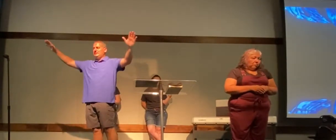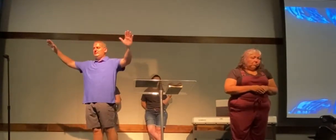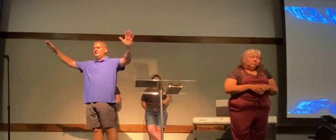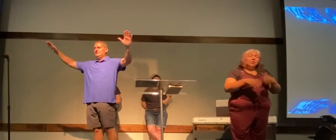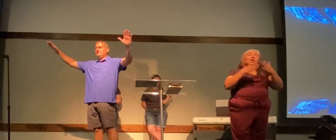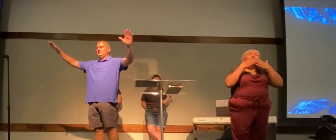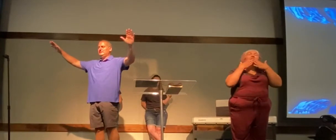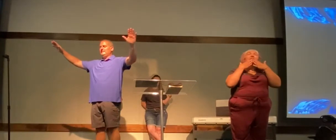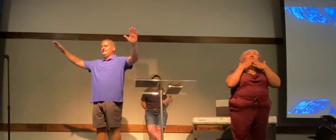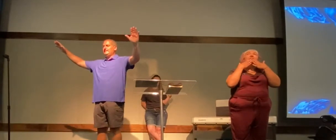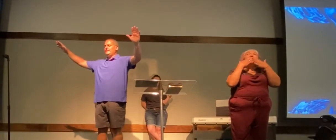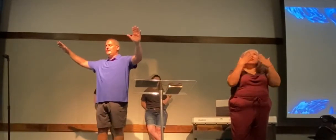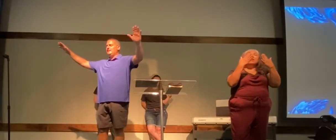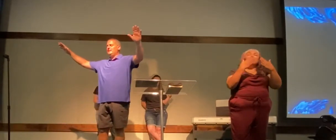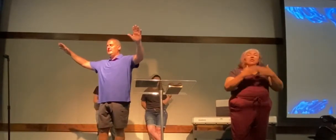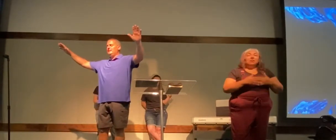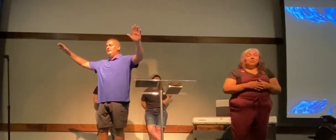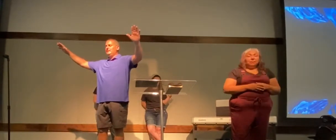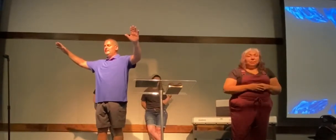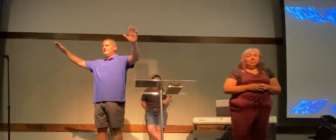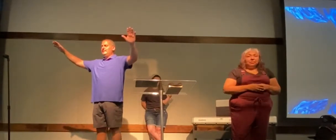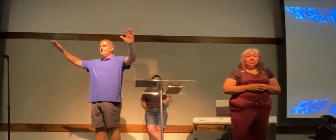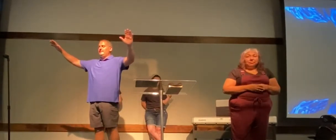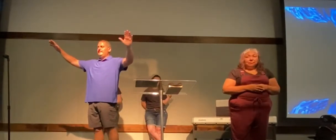Thank you.